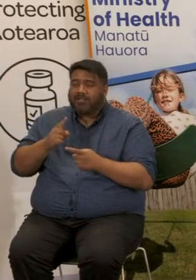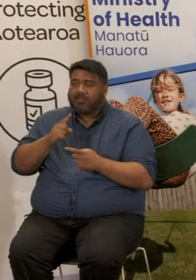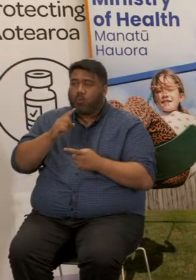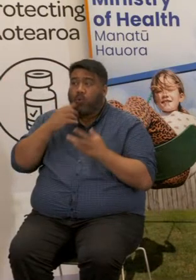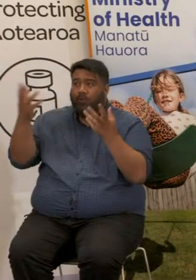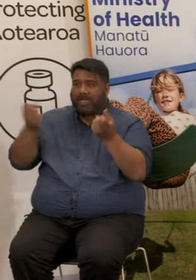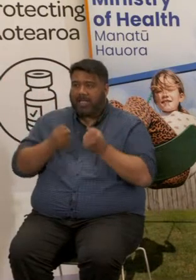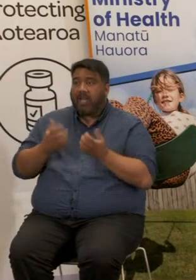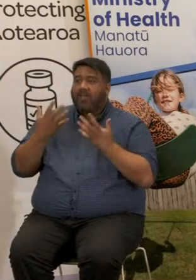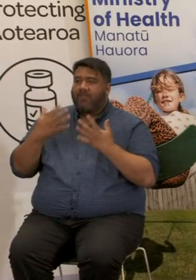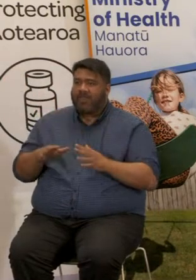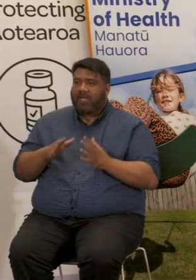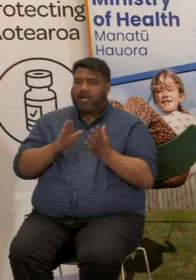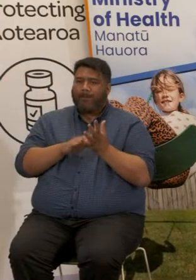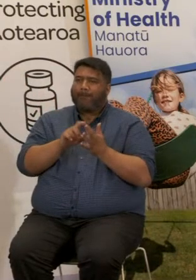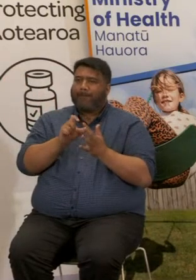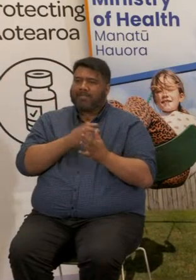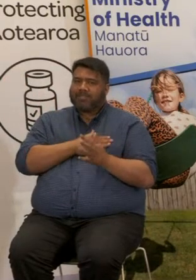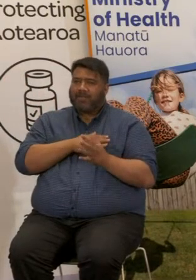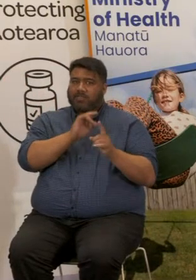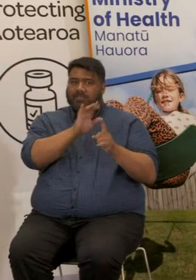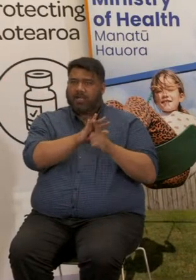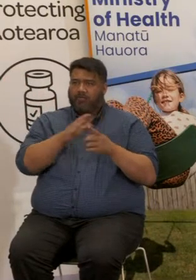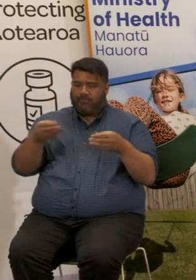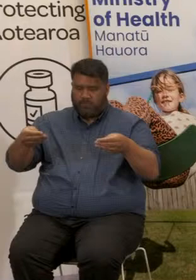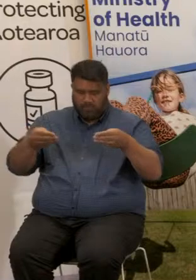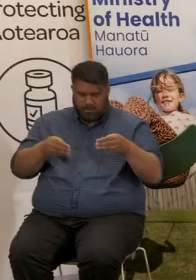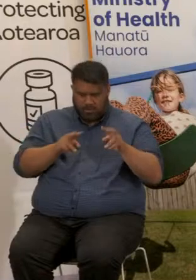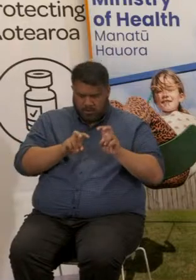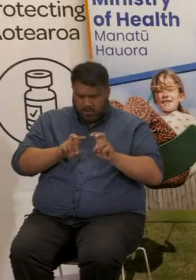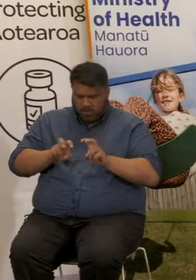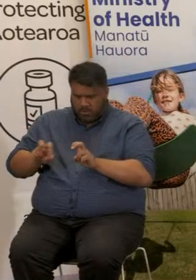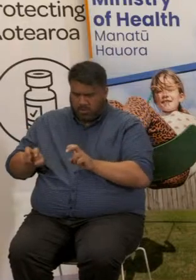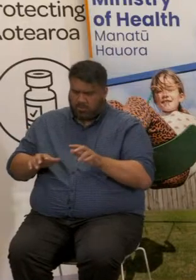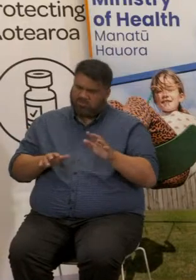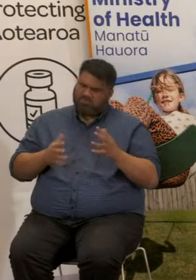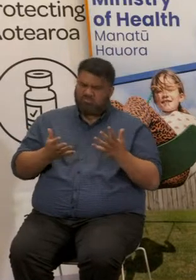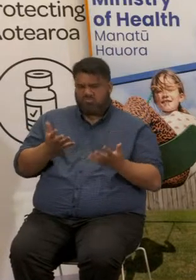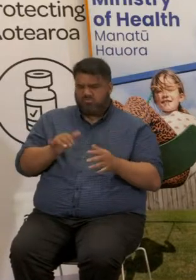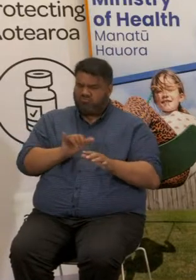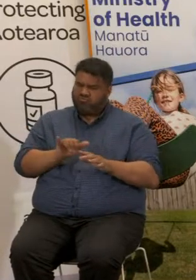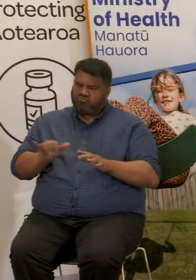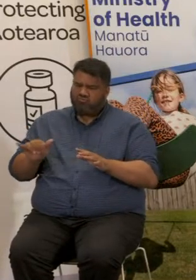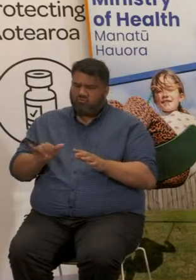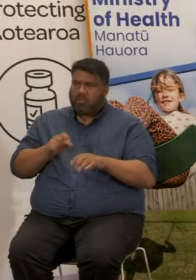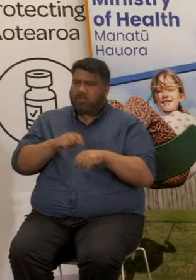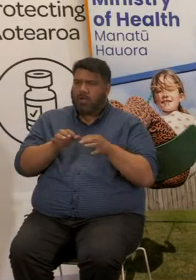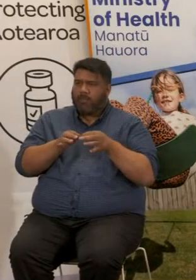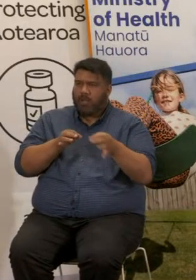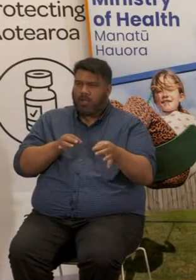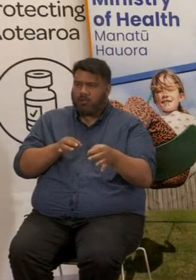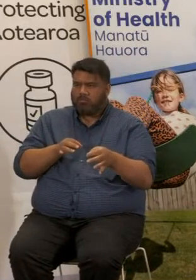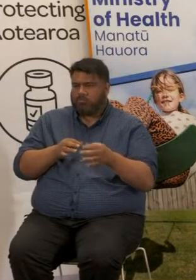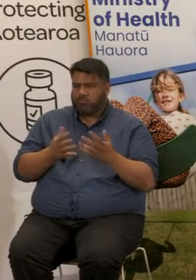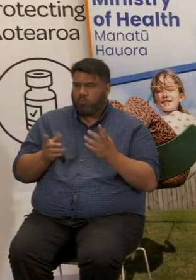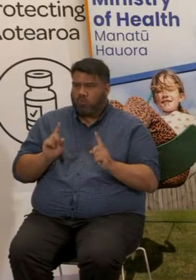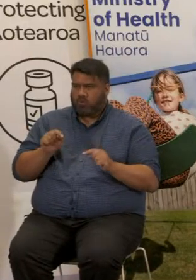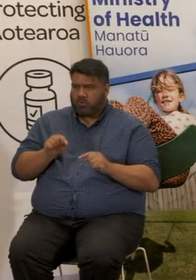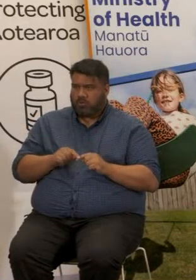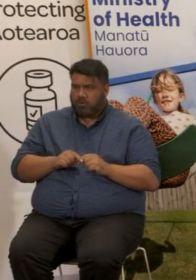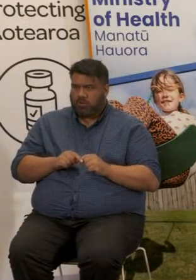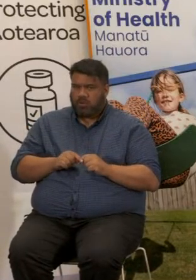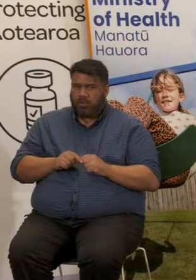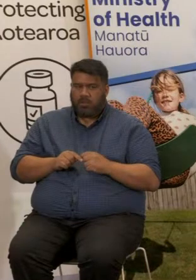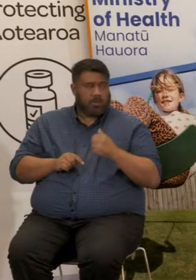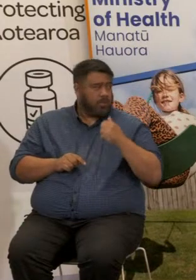then up to MedSafe to look at it very closely and scrutinise, and that's up to them to decide how quickly they can do that. The rollout, as you've mentioned, has